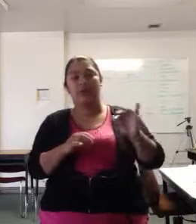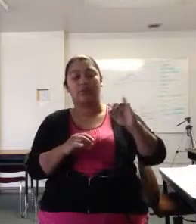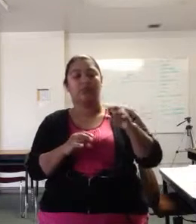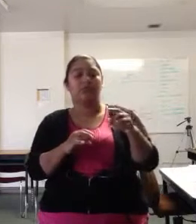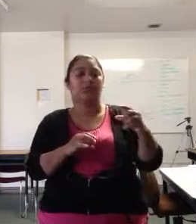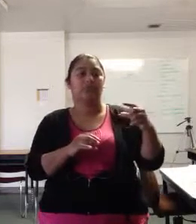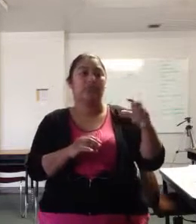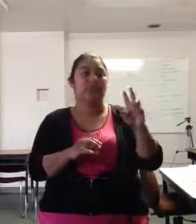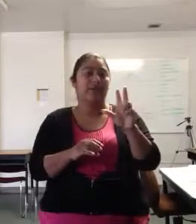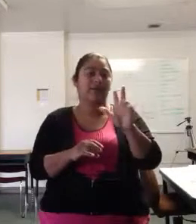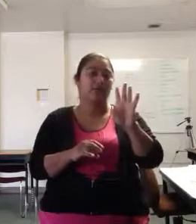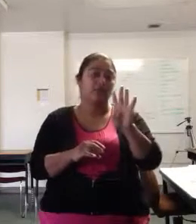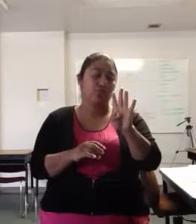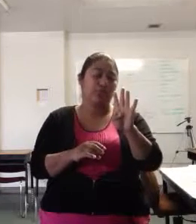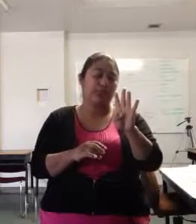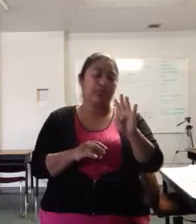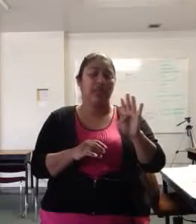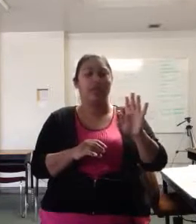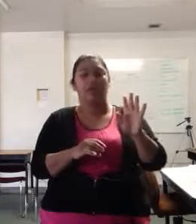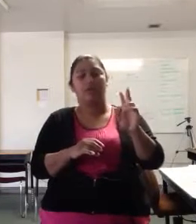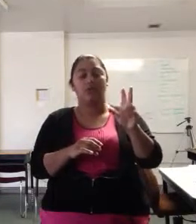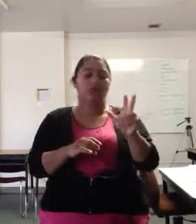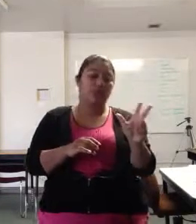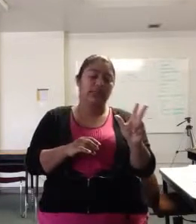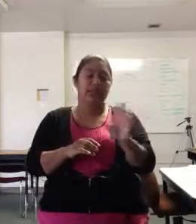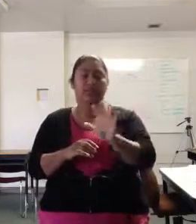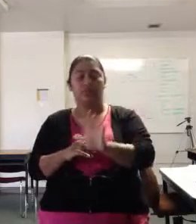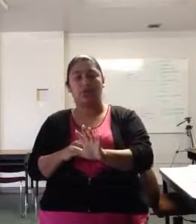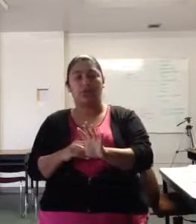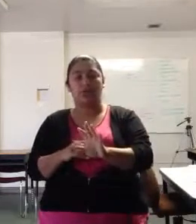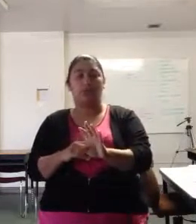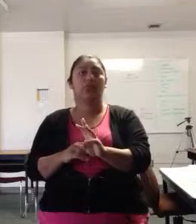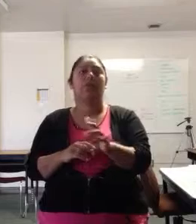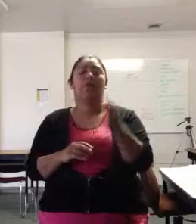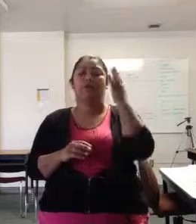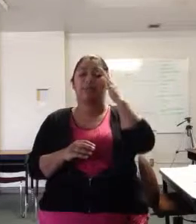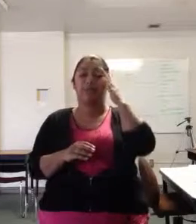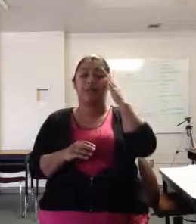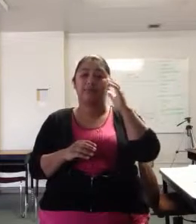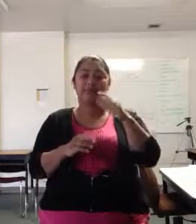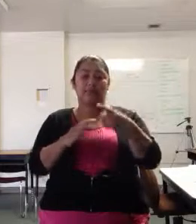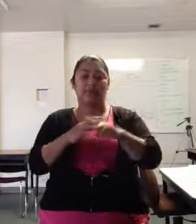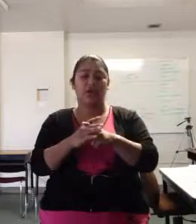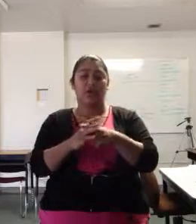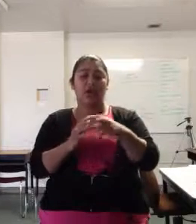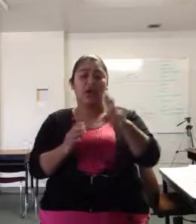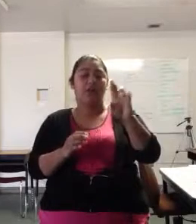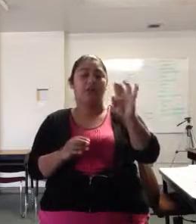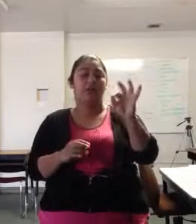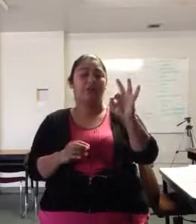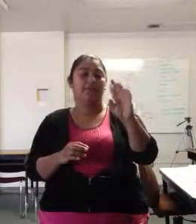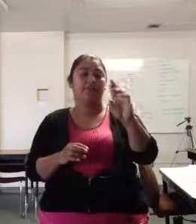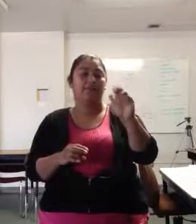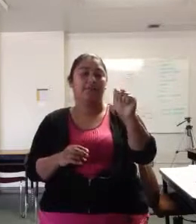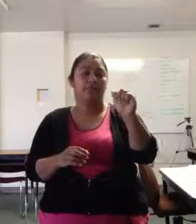have 4. Well, wait a minute. If you're thinking I'm fixing to draw a fraction, you're right. That is an example of a rational